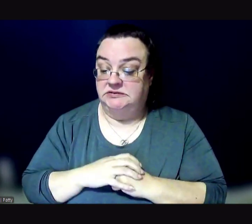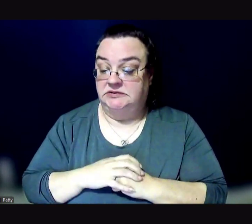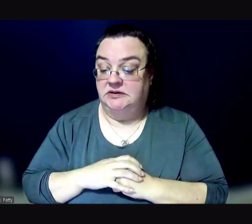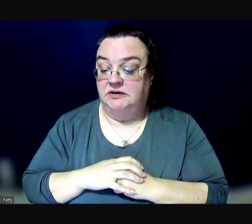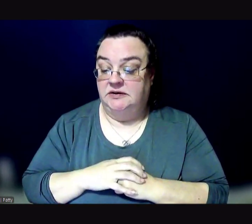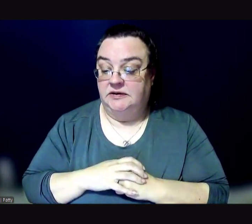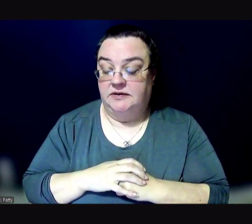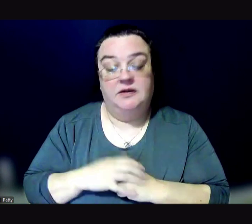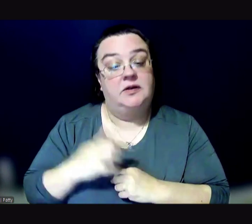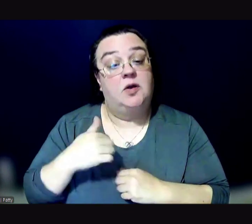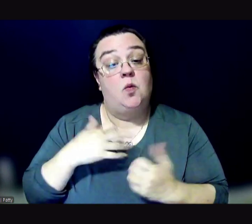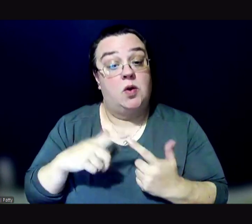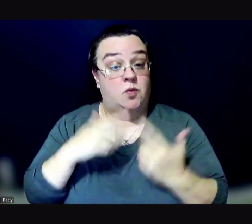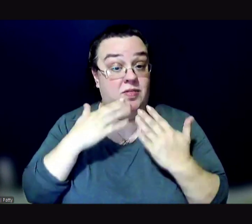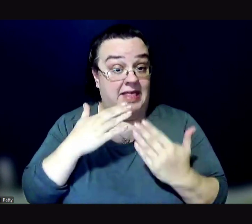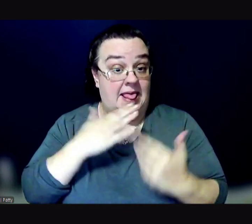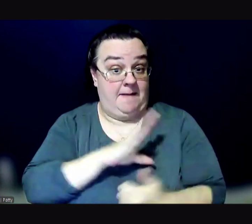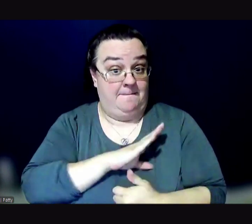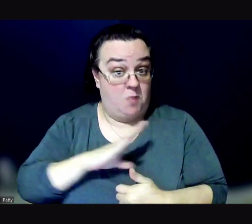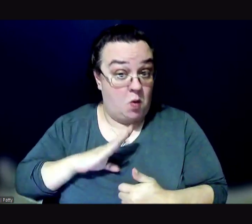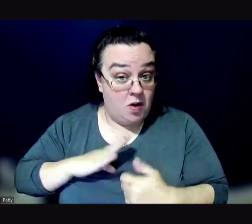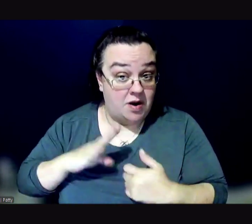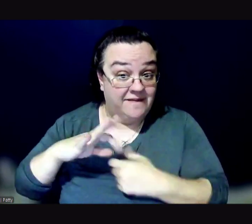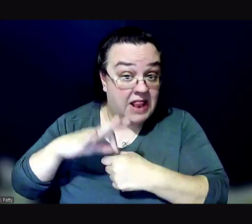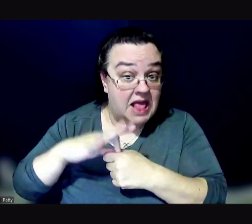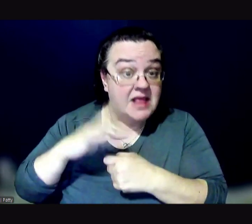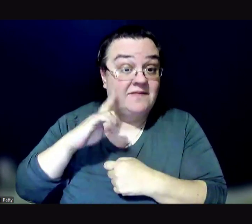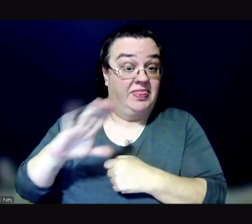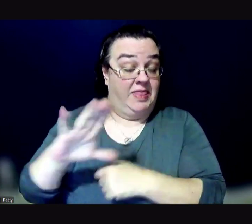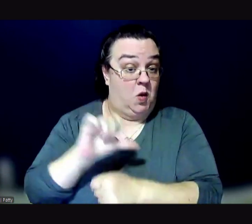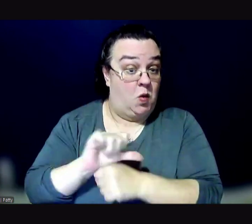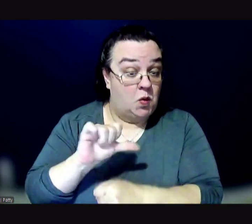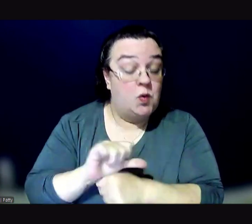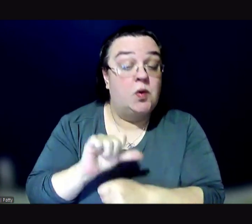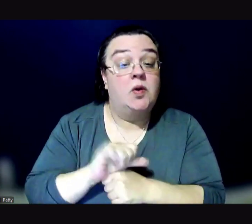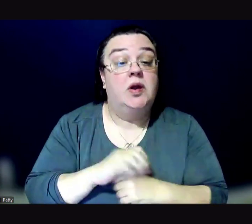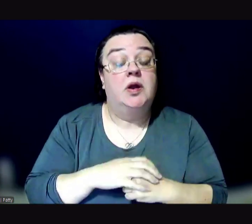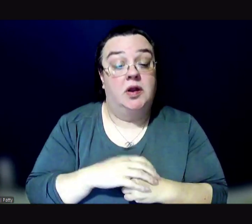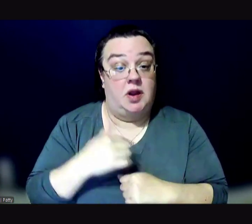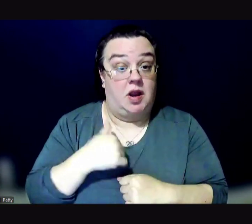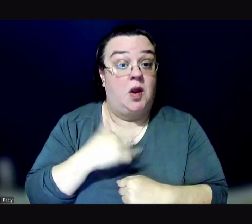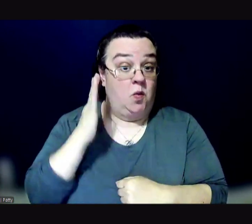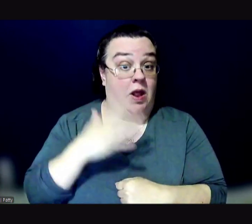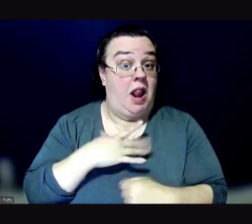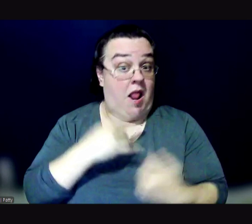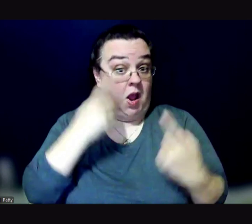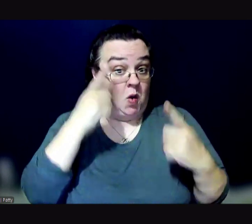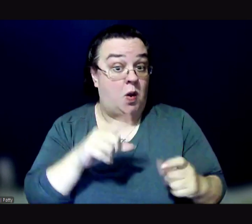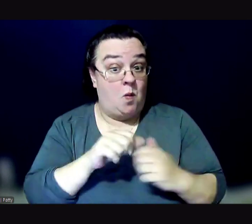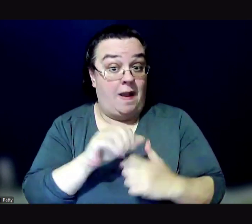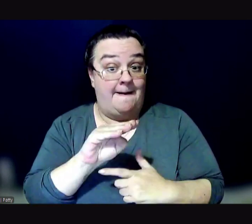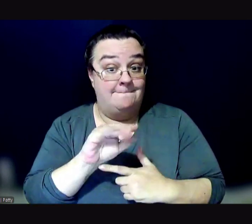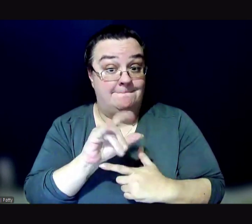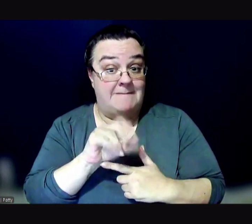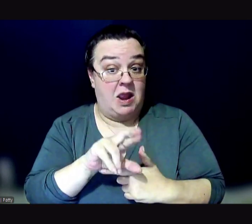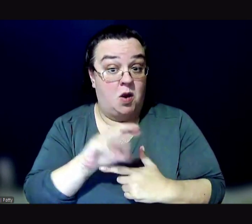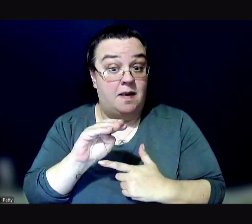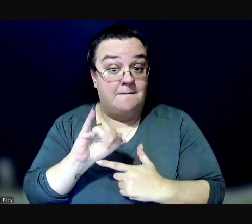I just want to thank the Board of Elections for the work they put in. I would like to agree with Mayor Micah in regards to